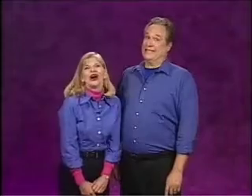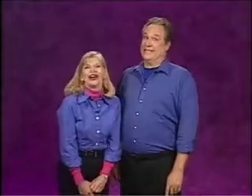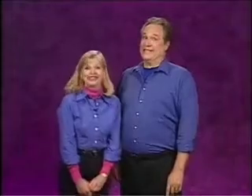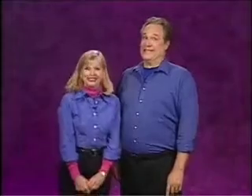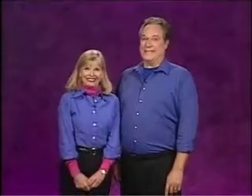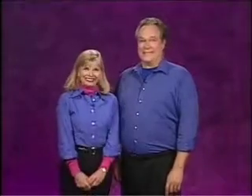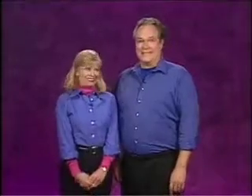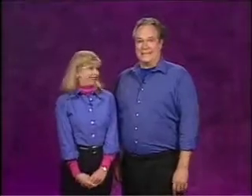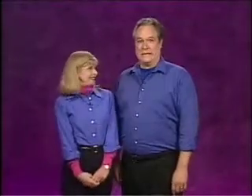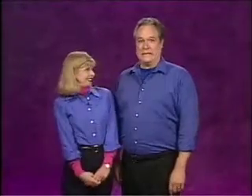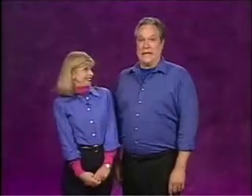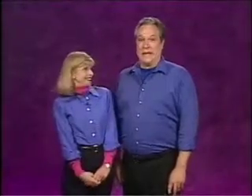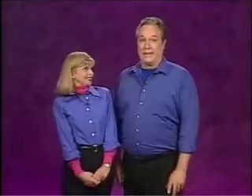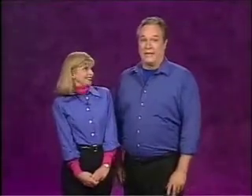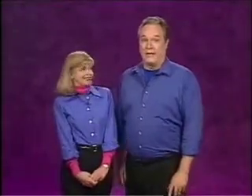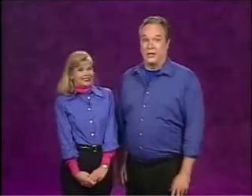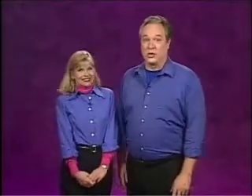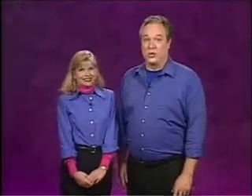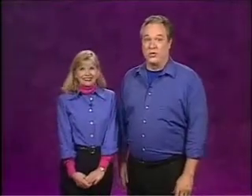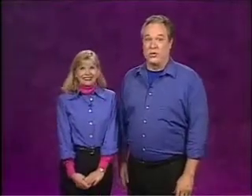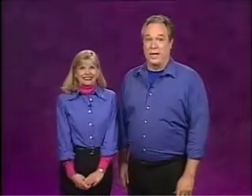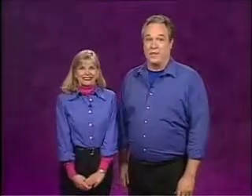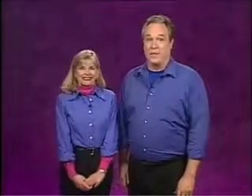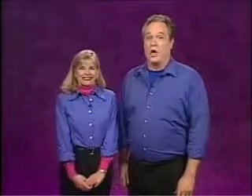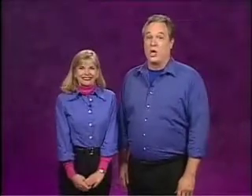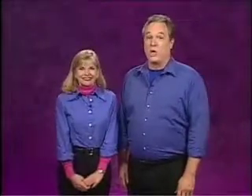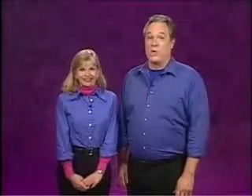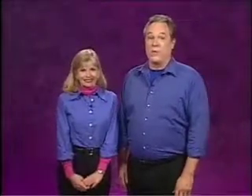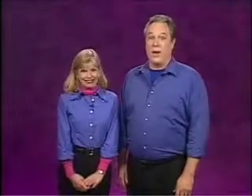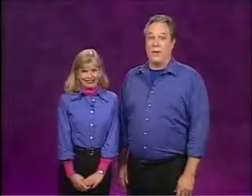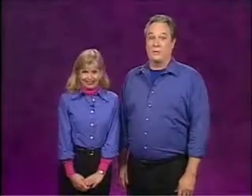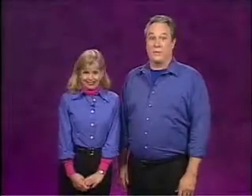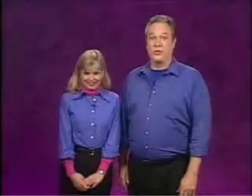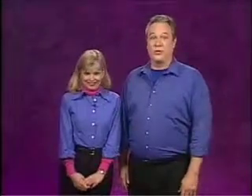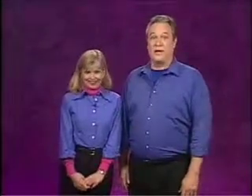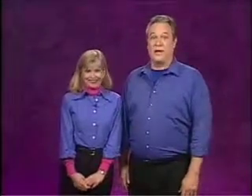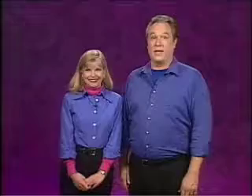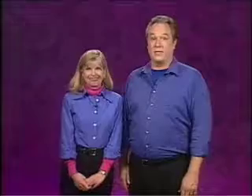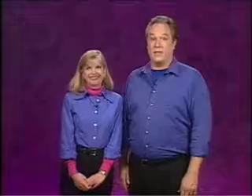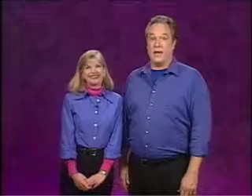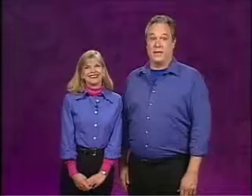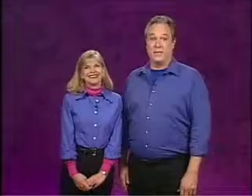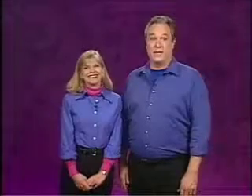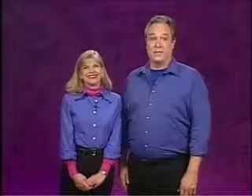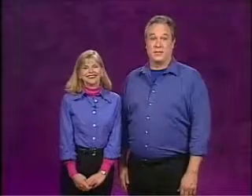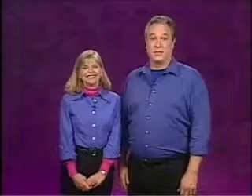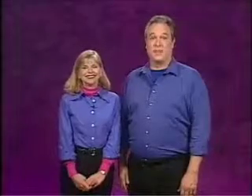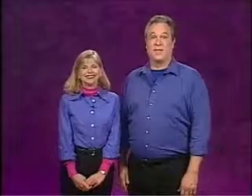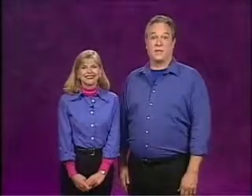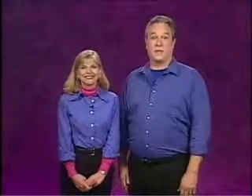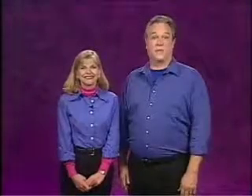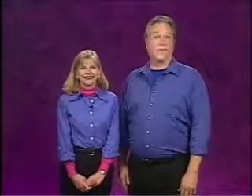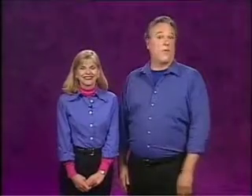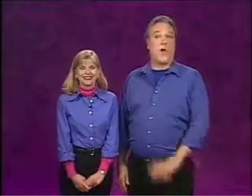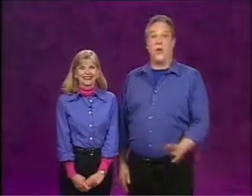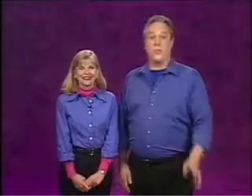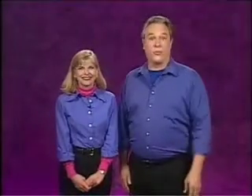along. In this special review lesson, you can practice understanding and signing sentences we've selected from all the